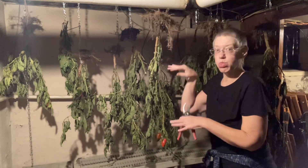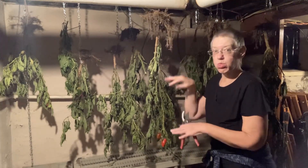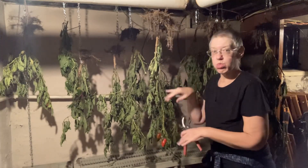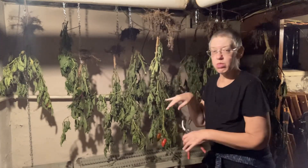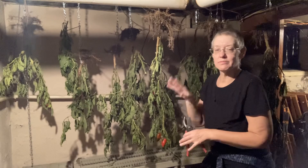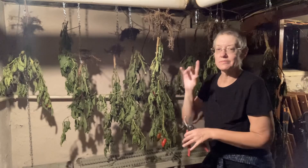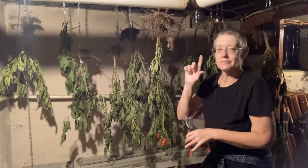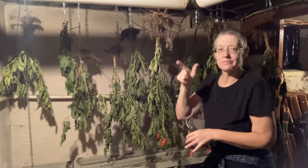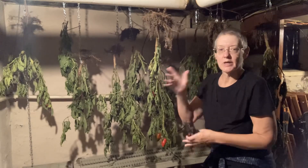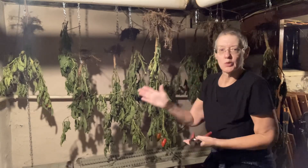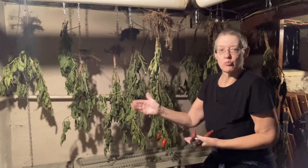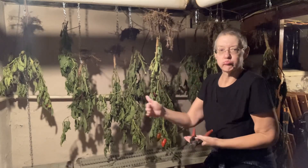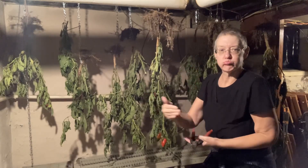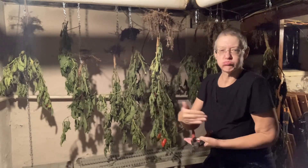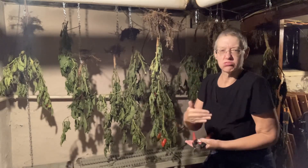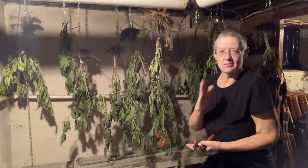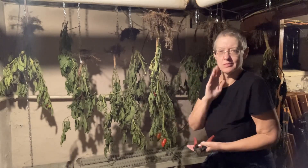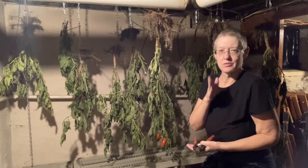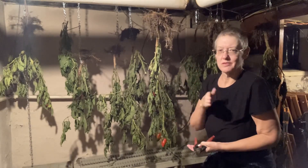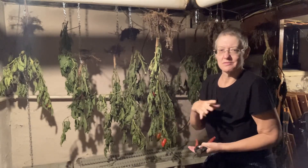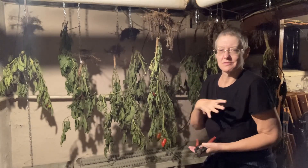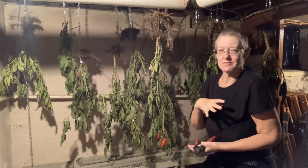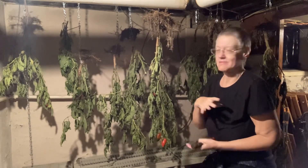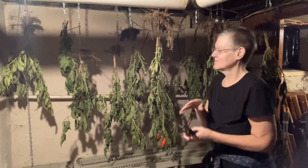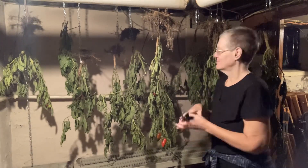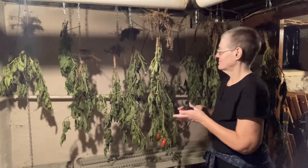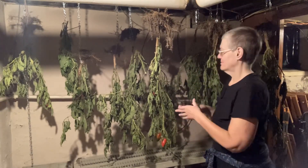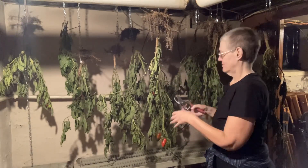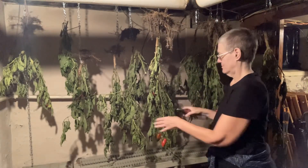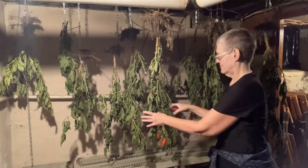Yeah, the dirt's going to fall down, but I'll sweep it all up later. It's fine.